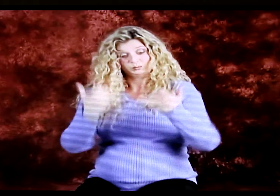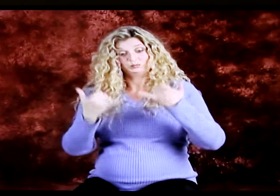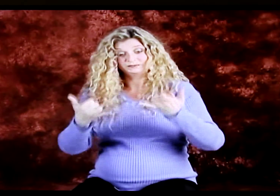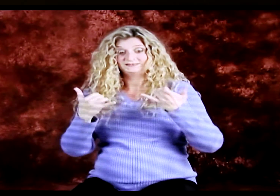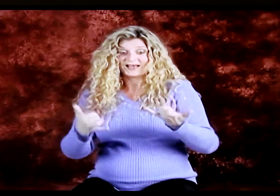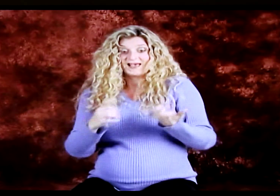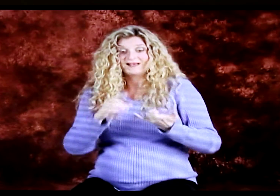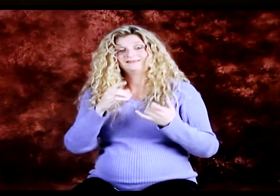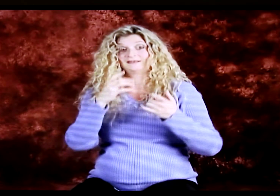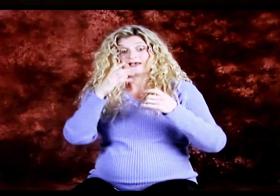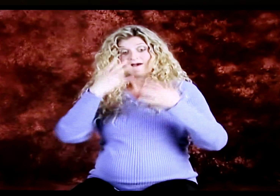influence from that too.